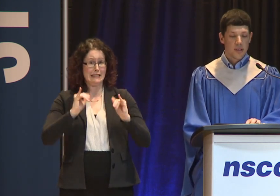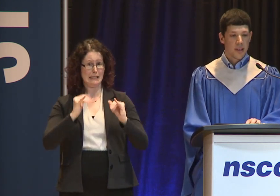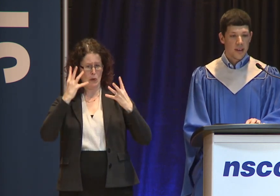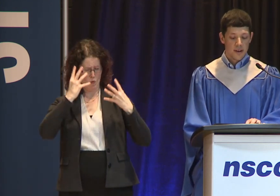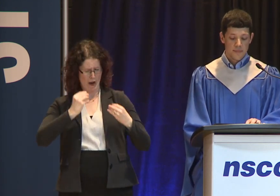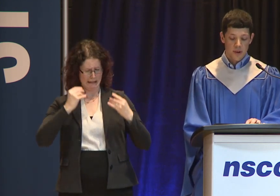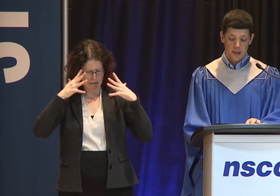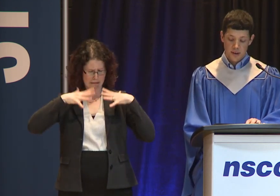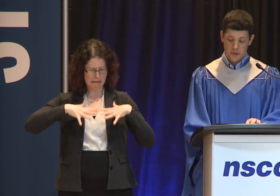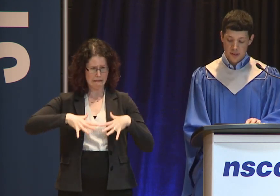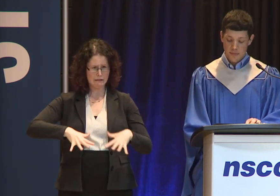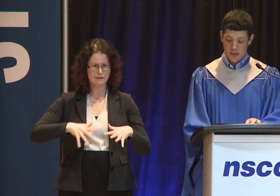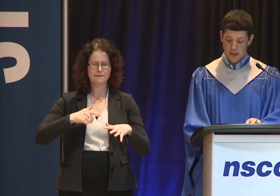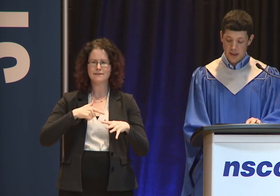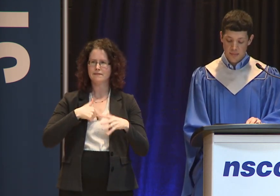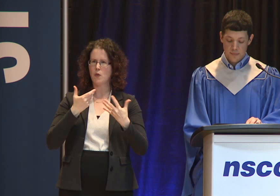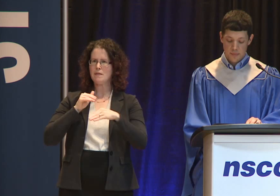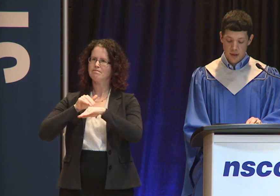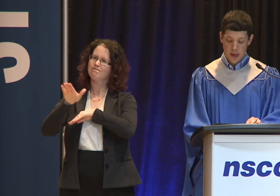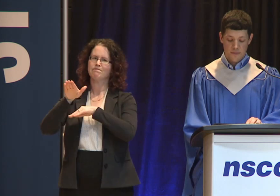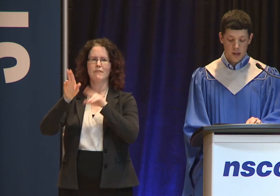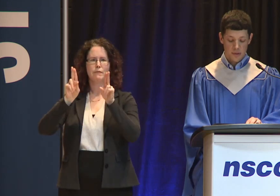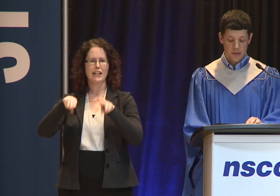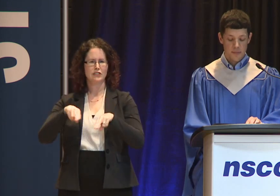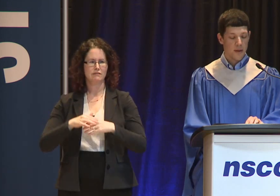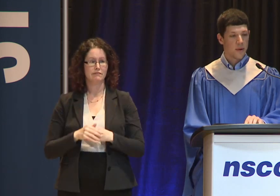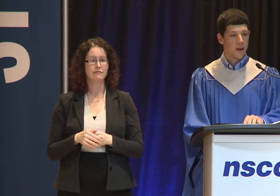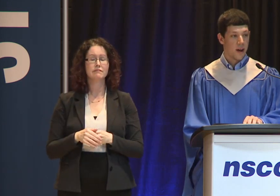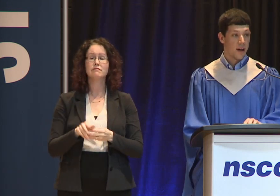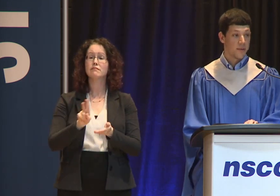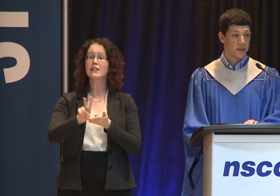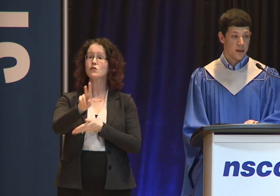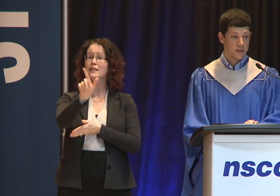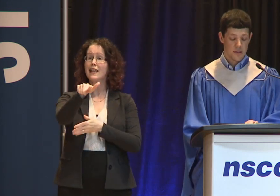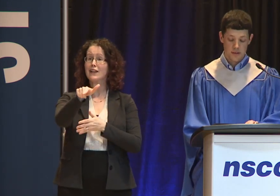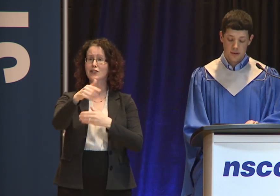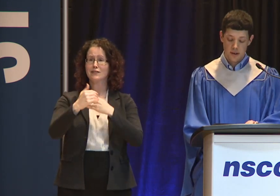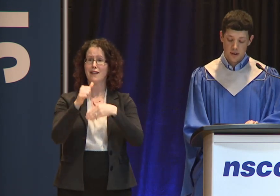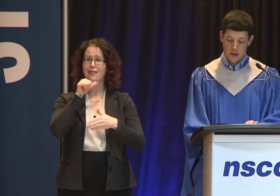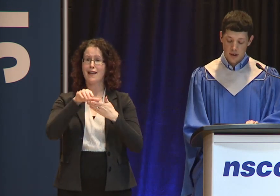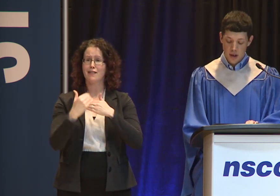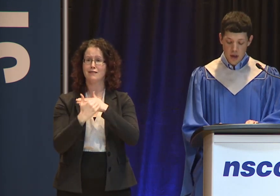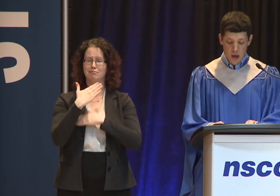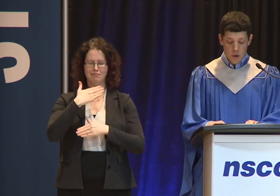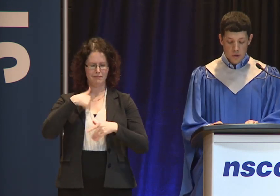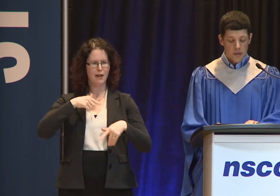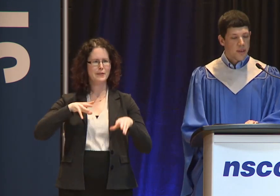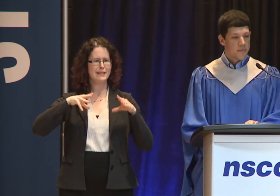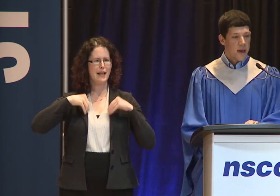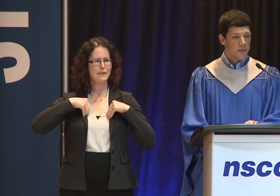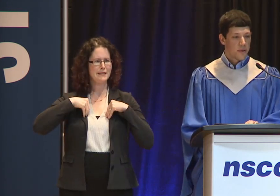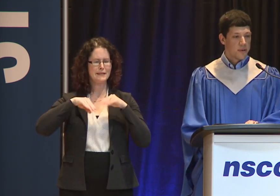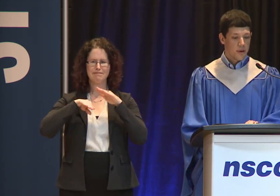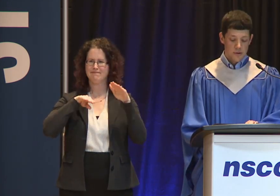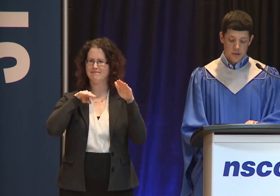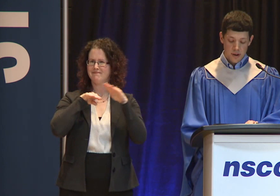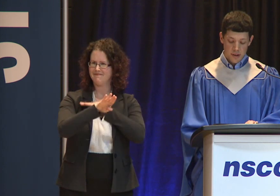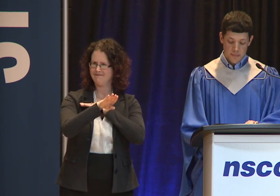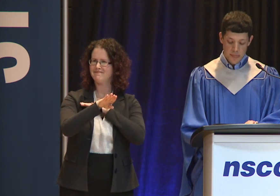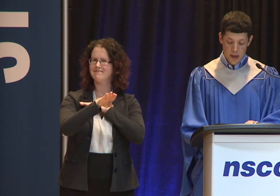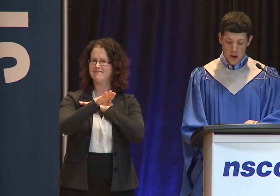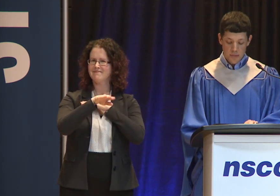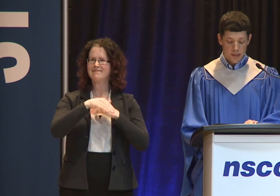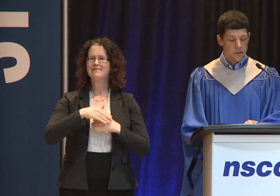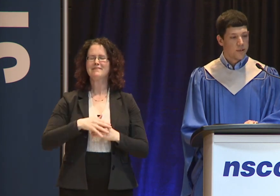And 2 weeks later, a letter of acceptance came. And that following September, I was a college student. When you think back throughout your own